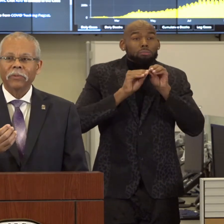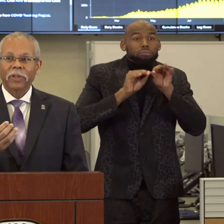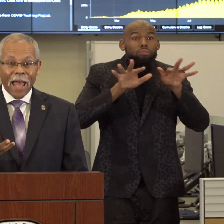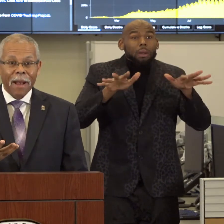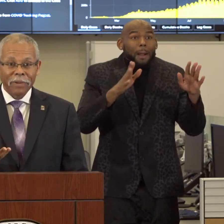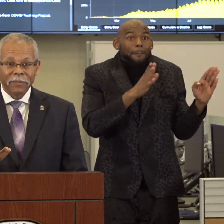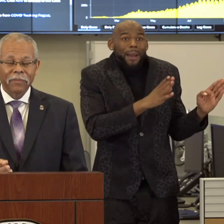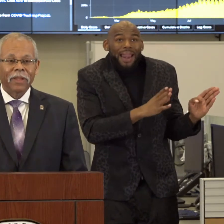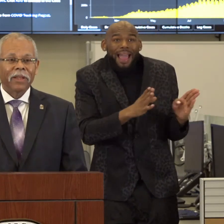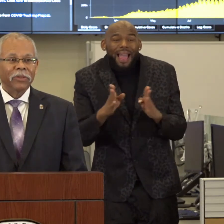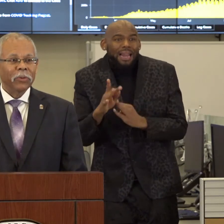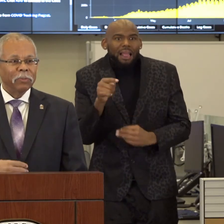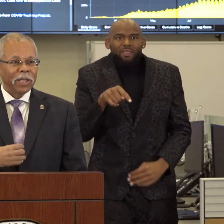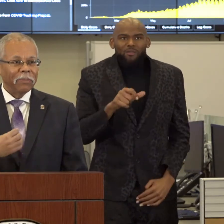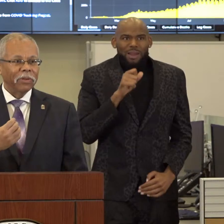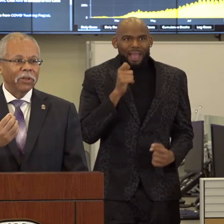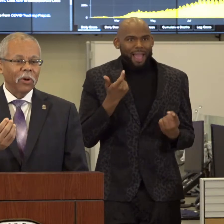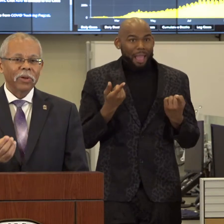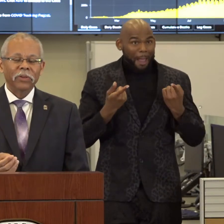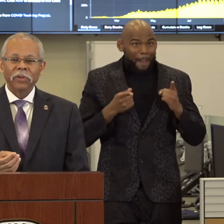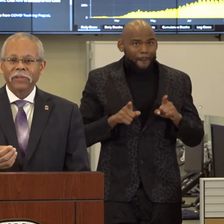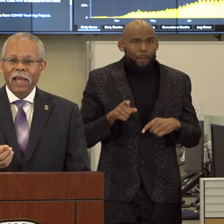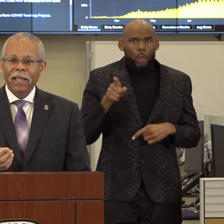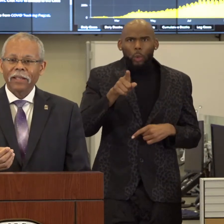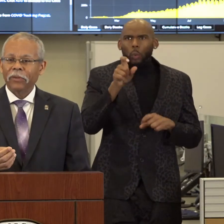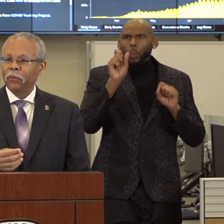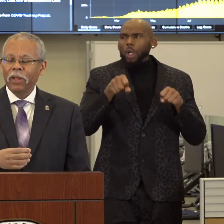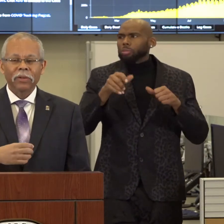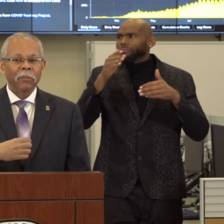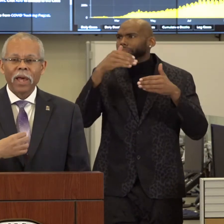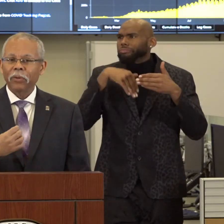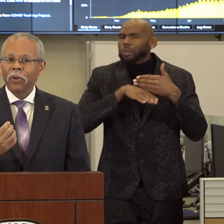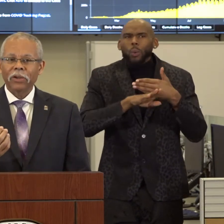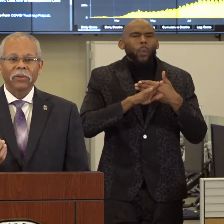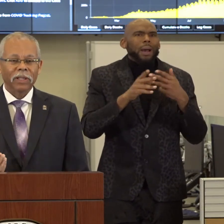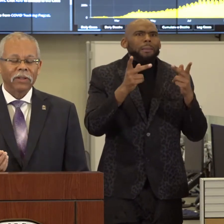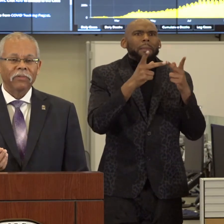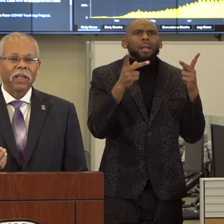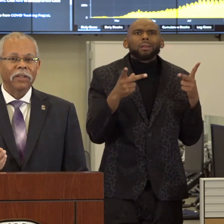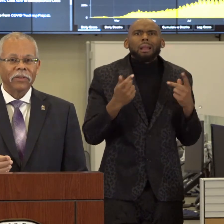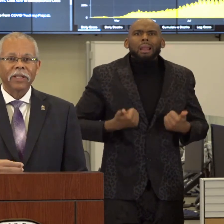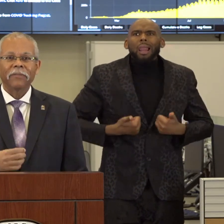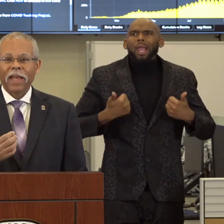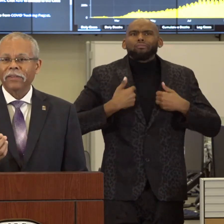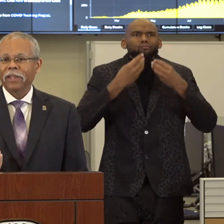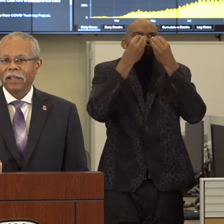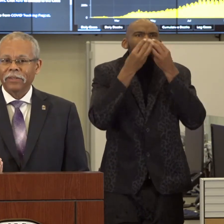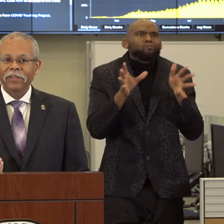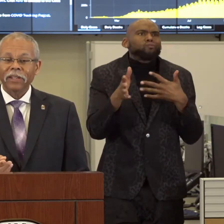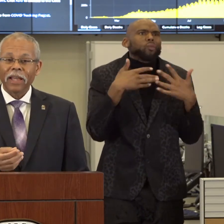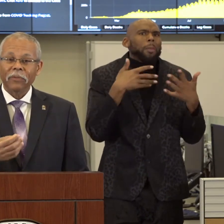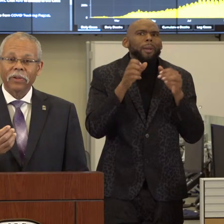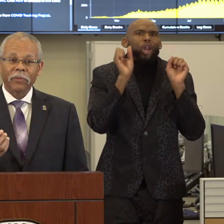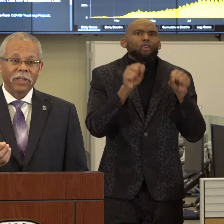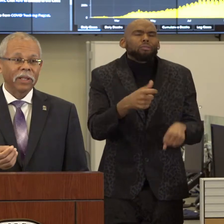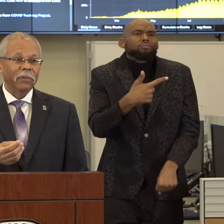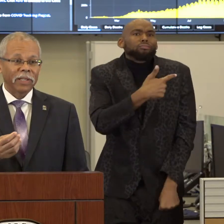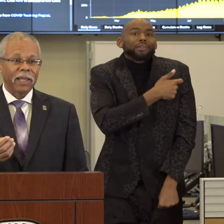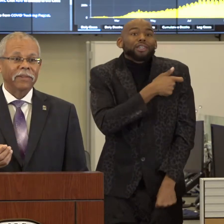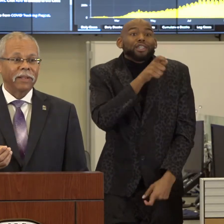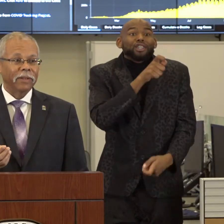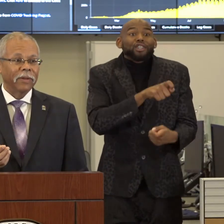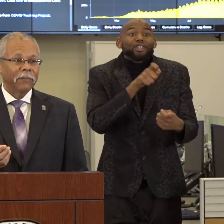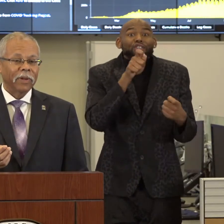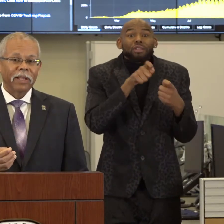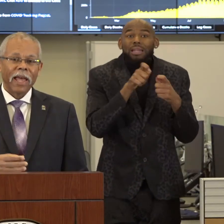is what would happen. You would be able to go into a site, well, no matter where you live, and you would get vaccinated, just like what we did